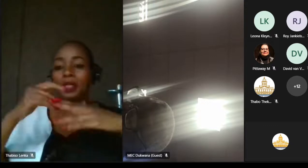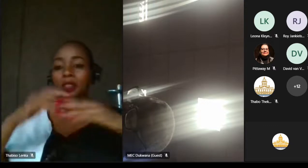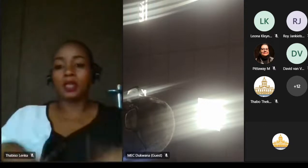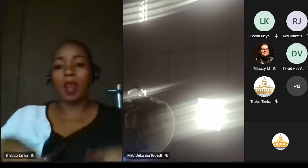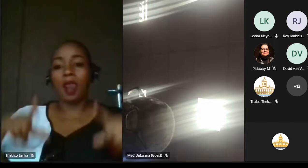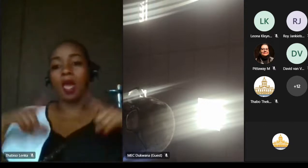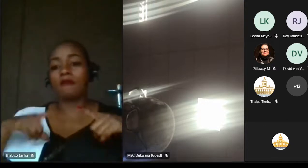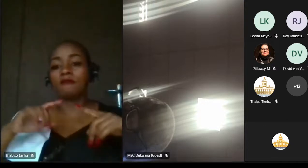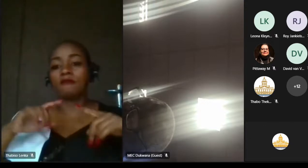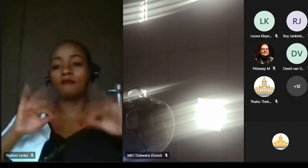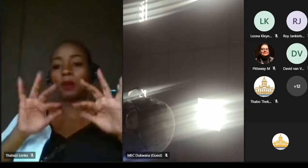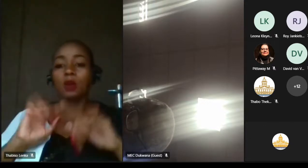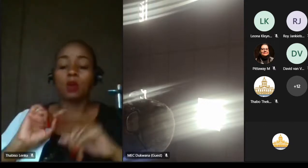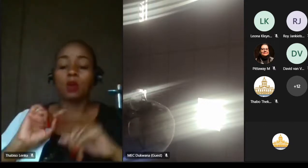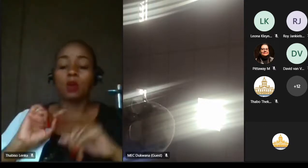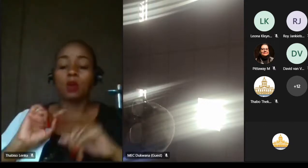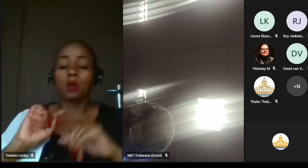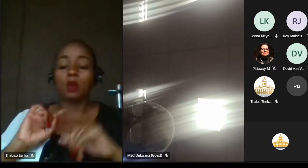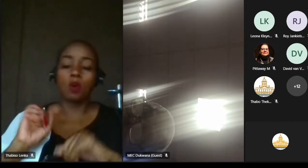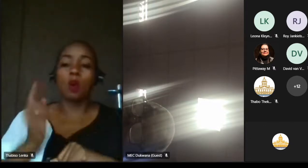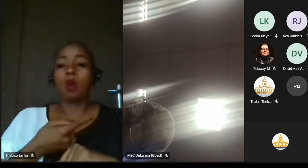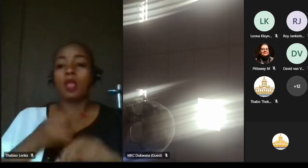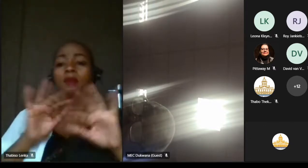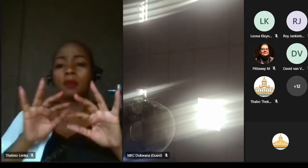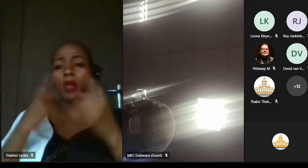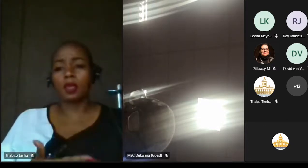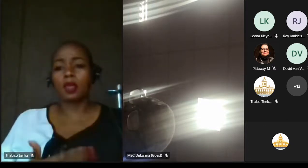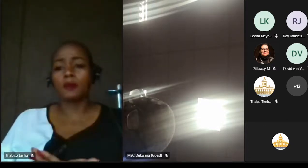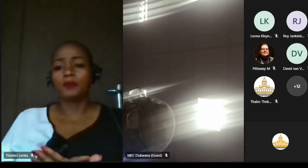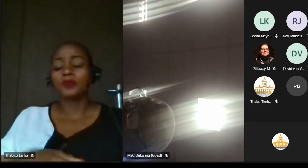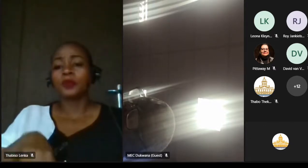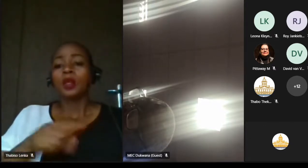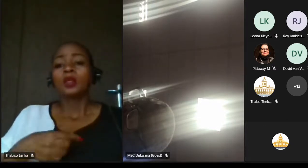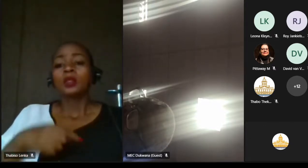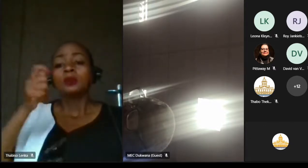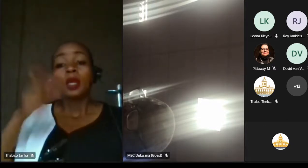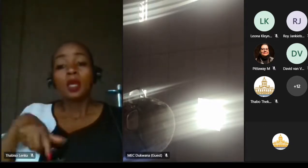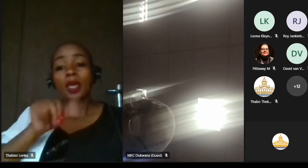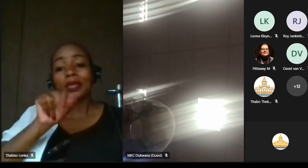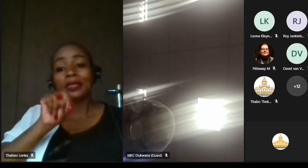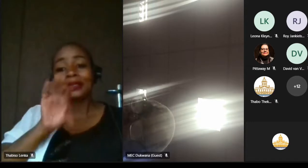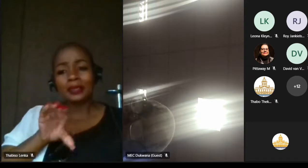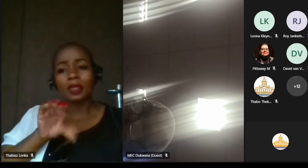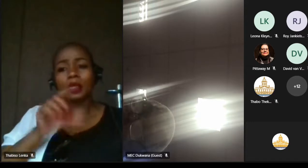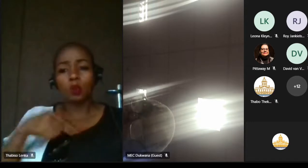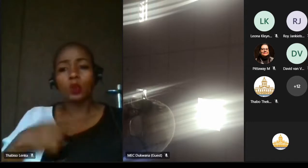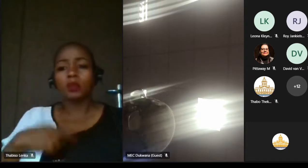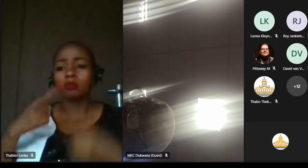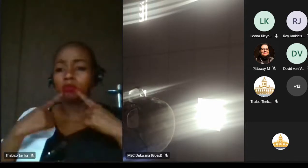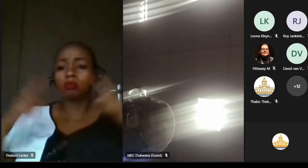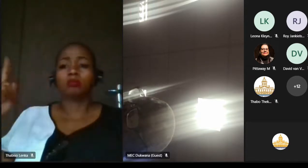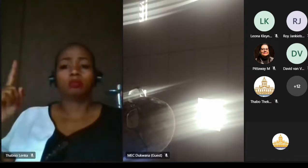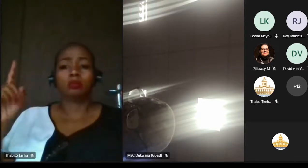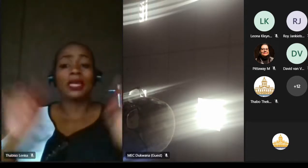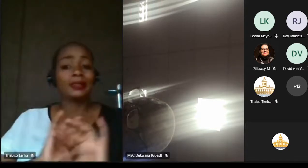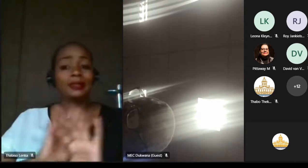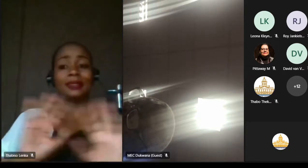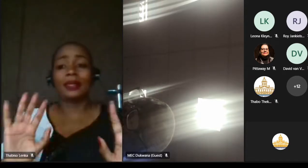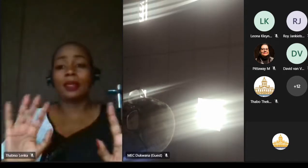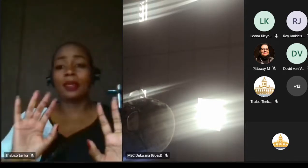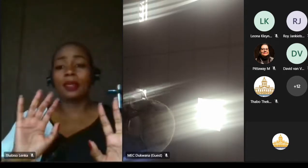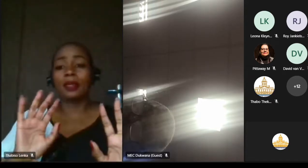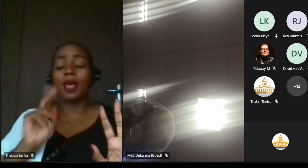all will be realized. Speaker, the ANC has heard this message loud and clear, and want